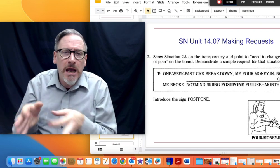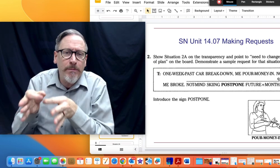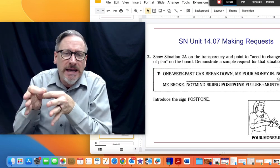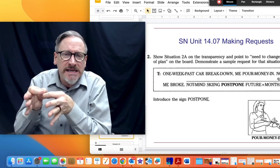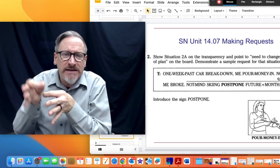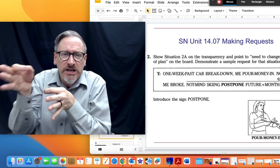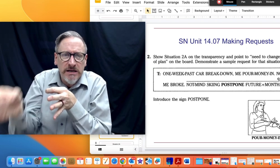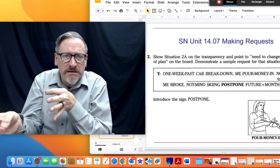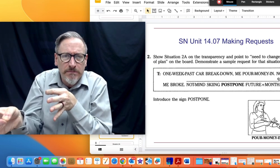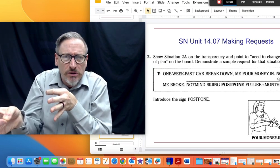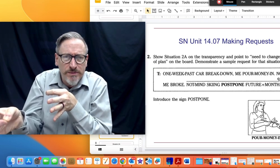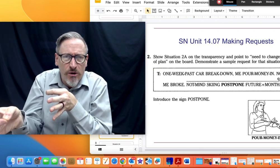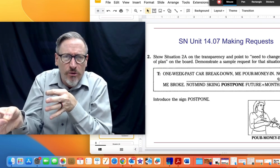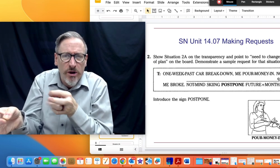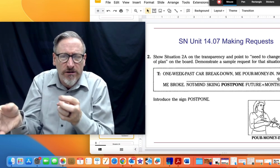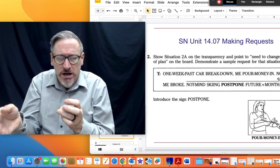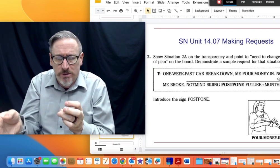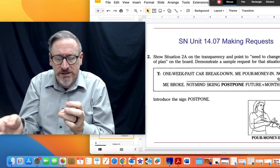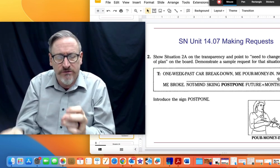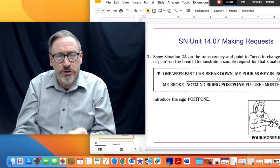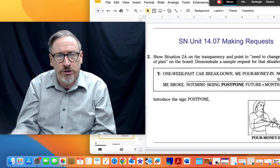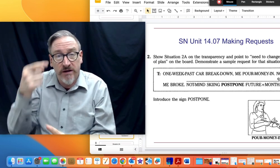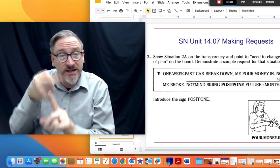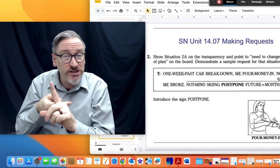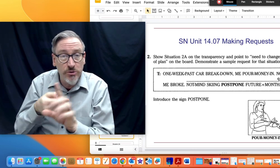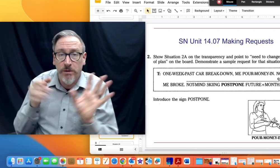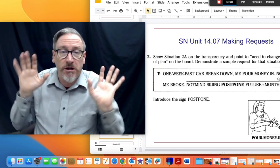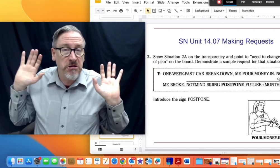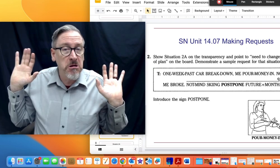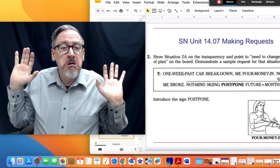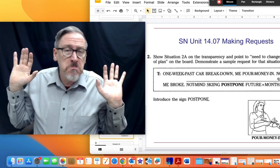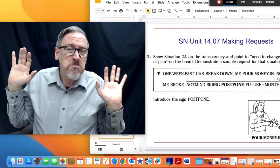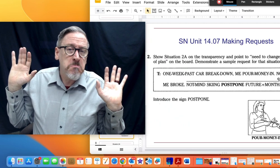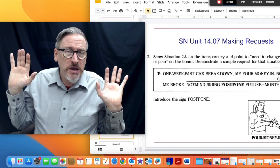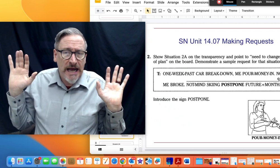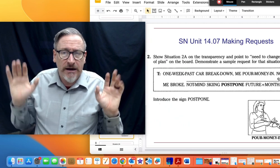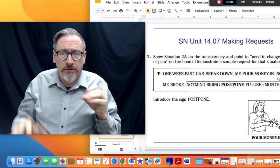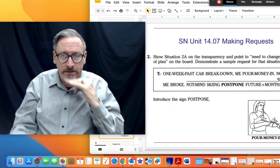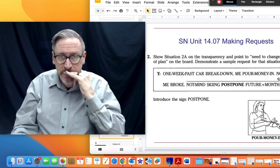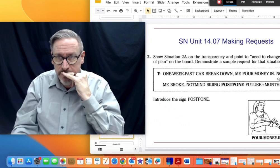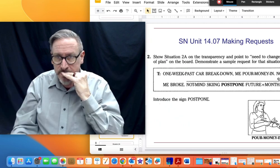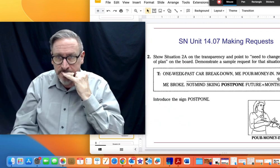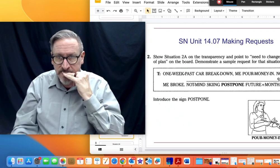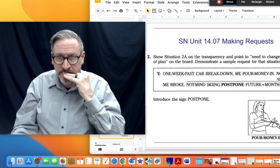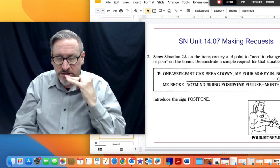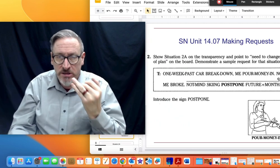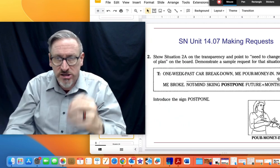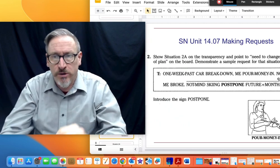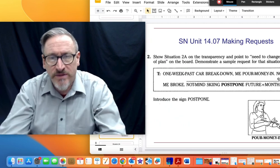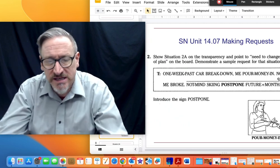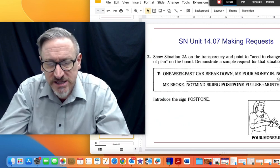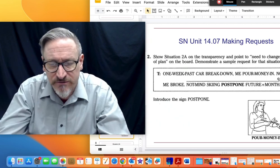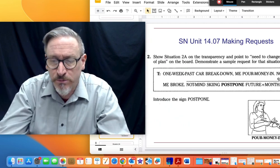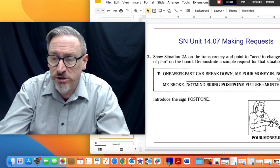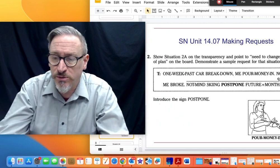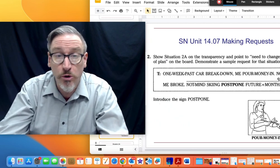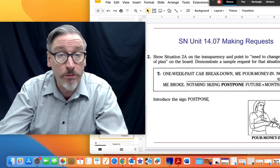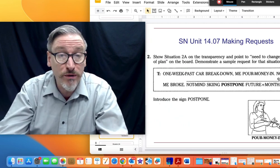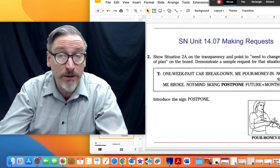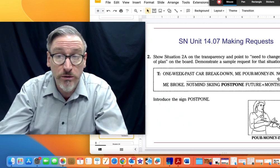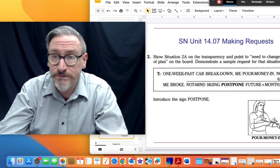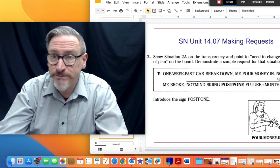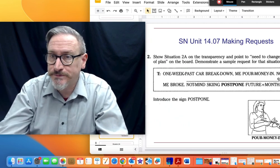And because I've done postpone, we already know it's in the future. If I just do 1 month, we get it, right? So that's a sign for postpone